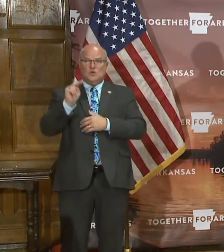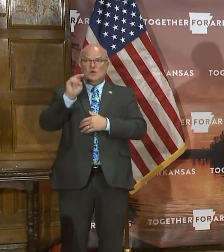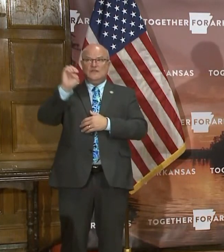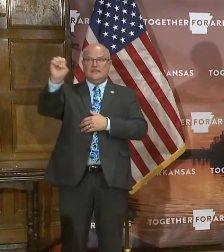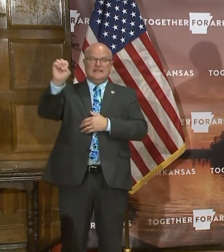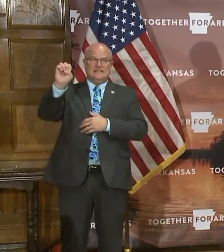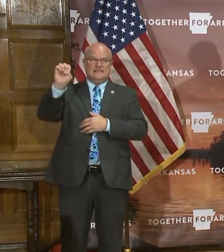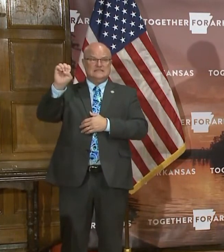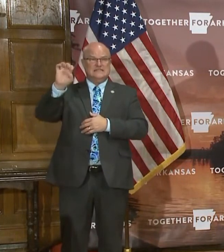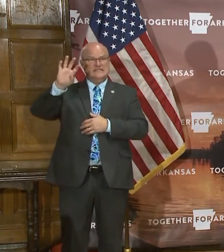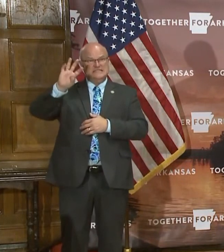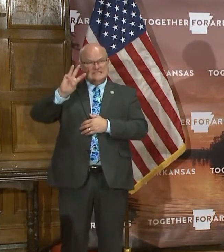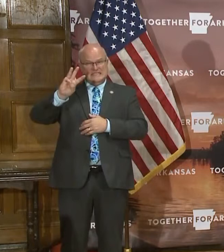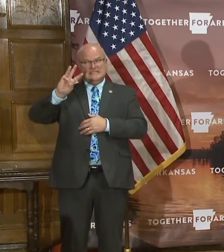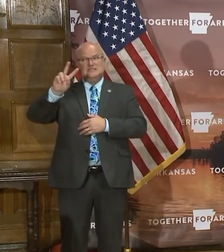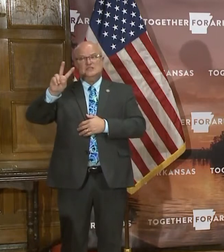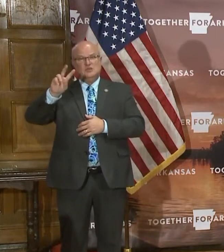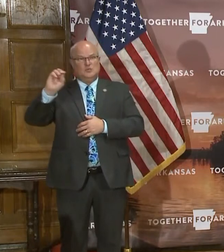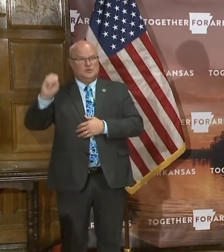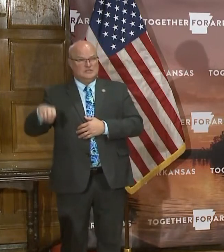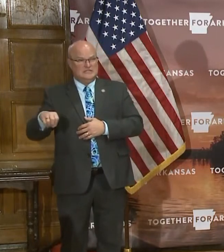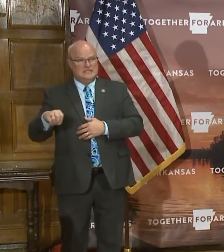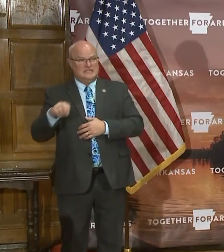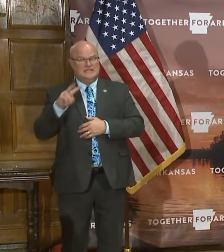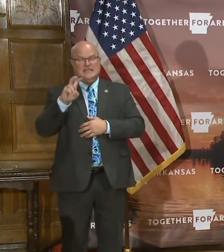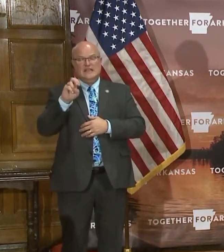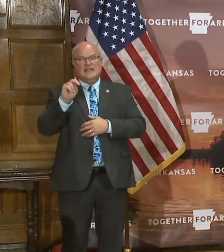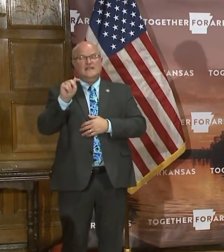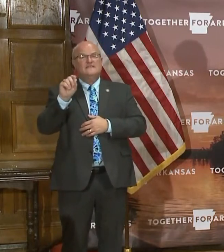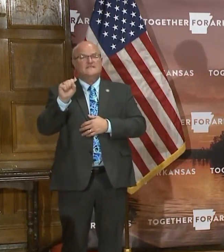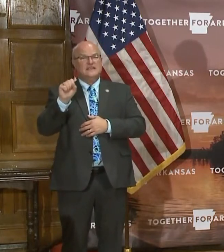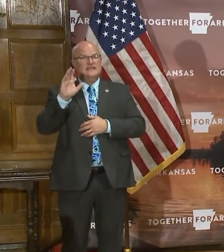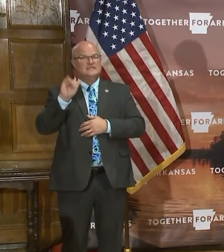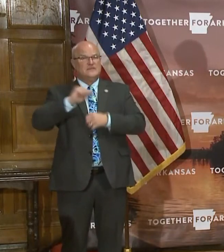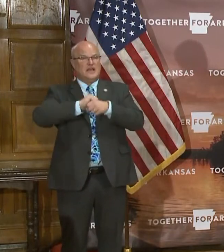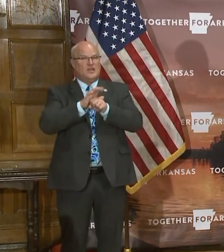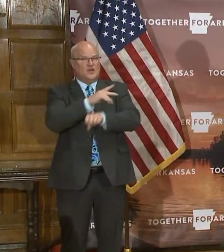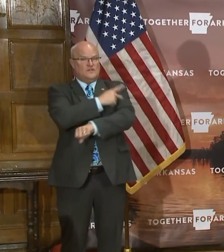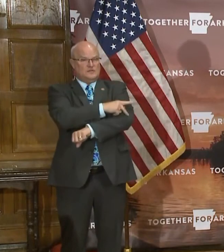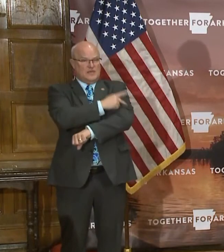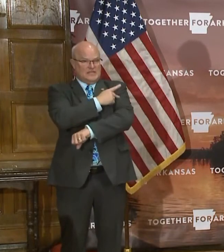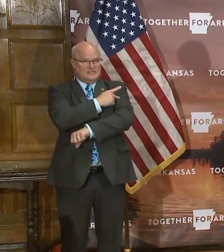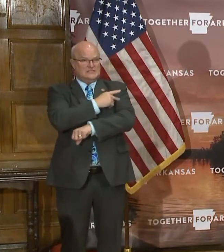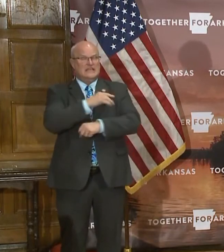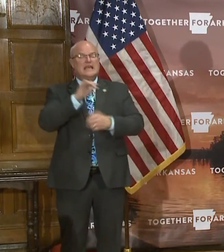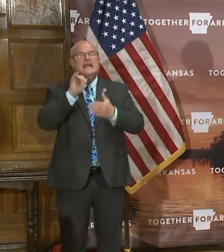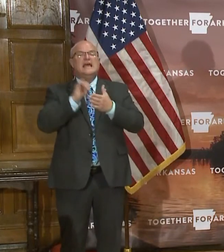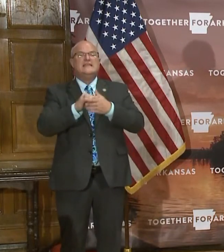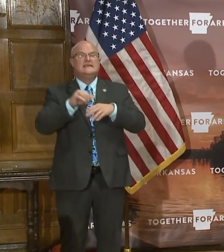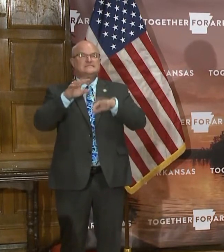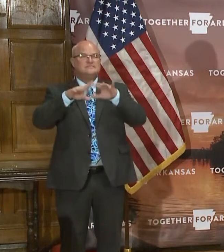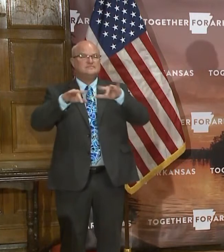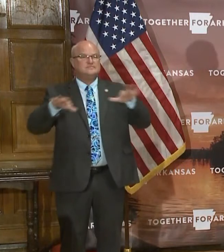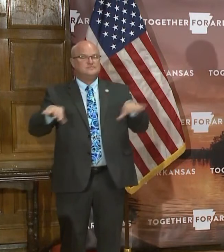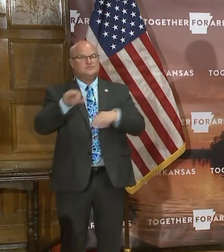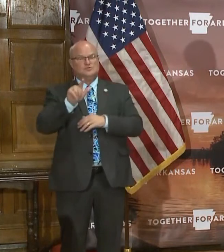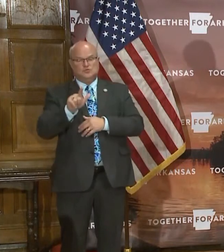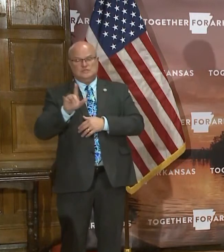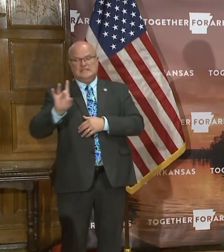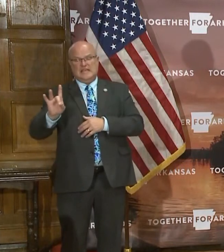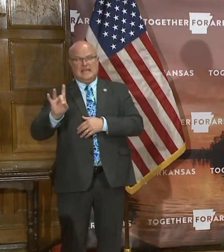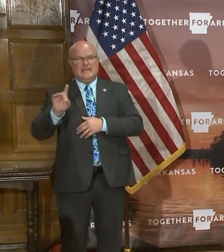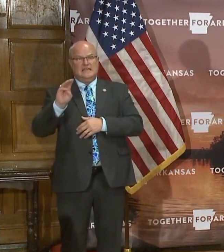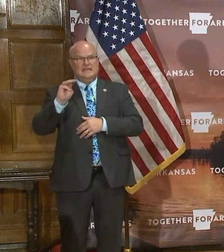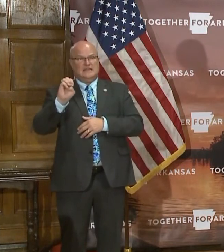is at 62% vent occupancy by COVID patients, and that varies down to 28%